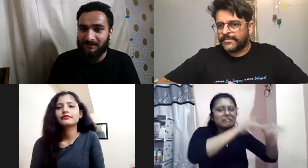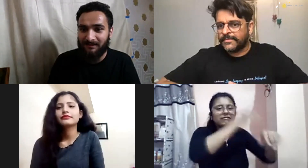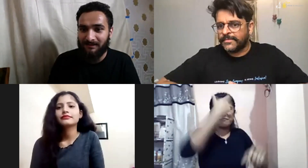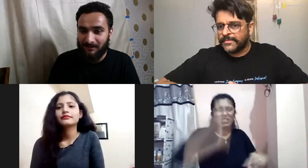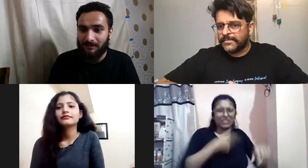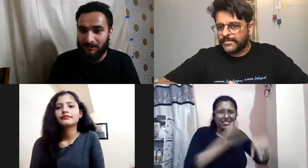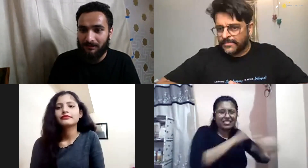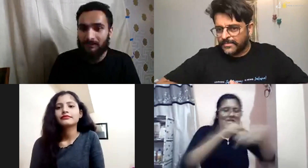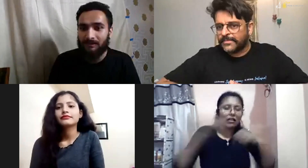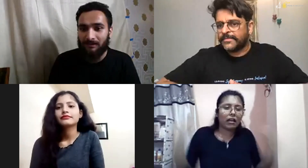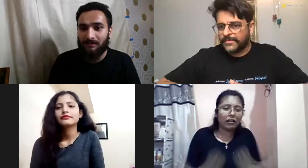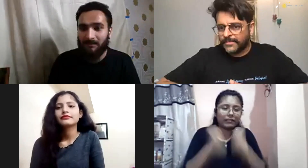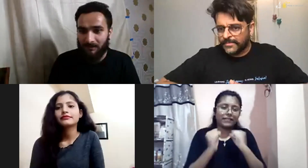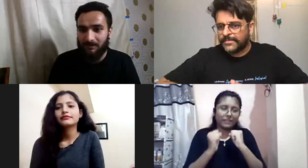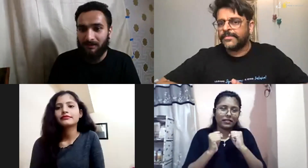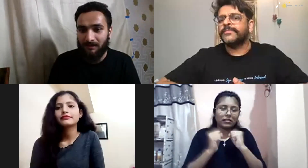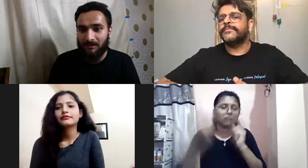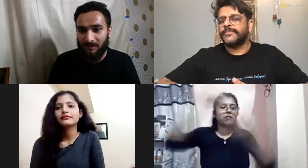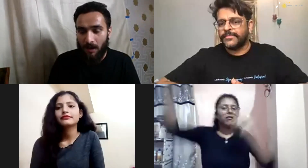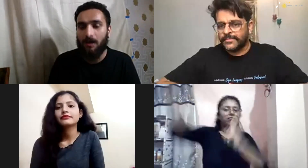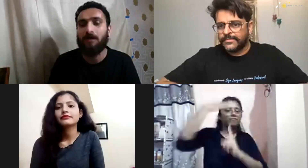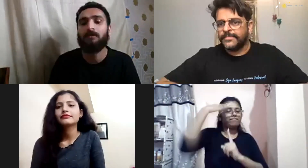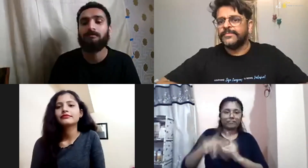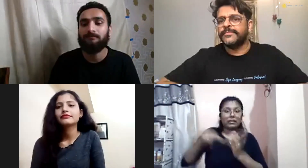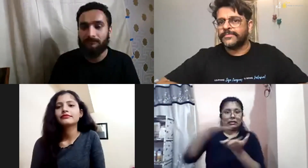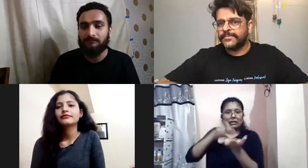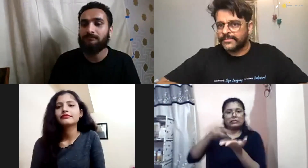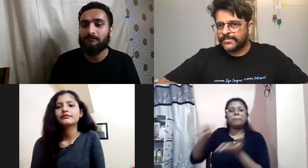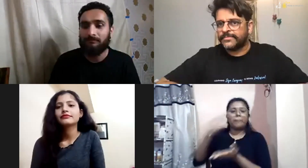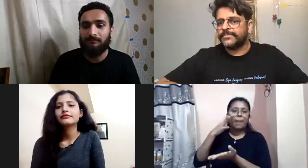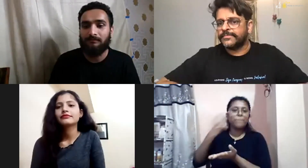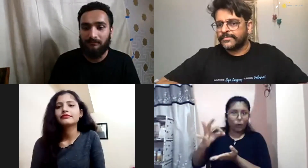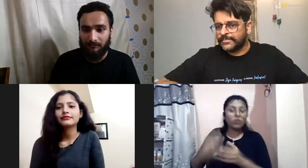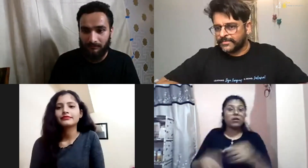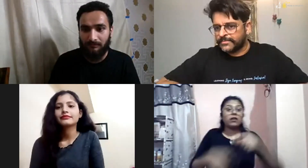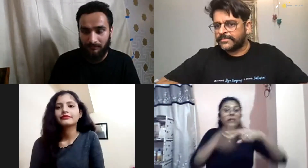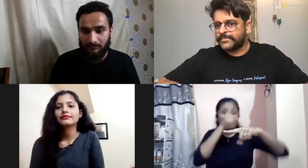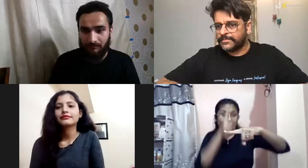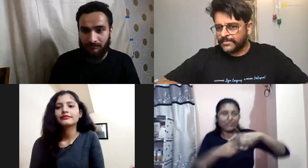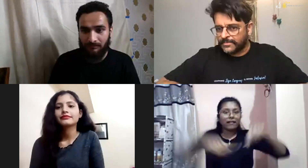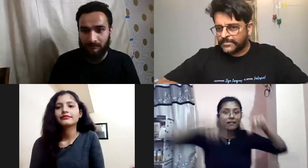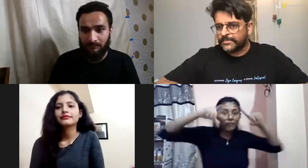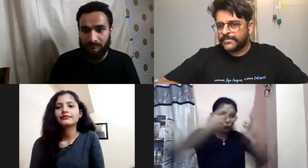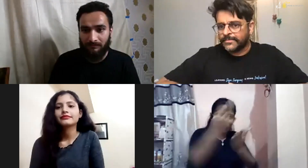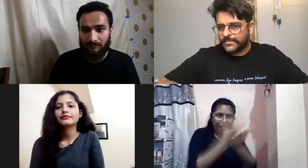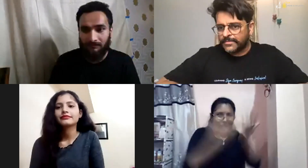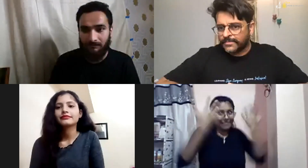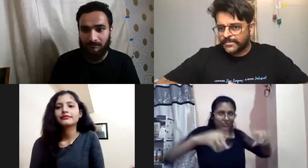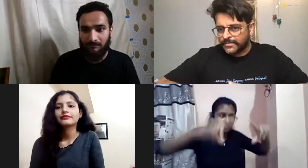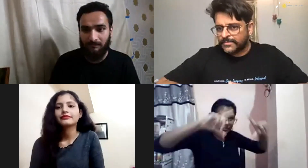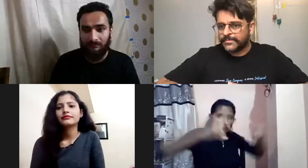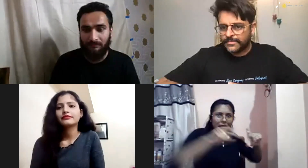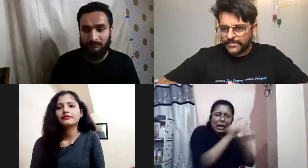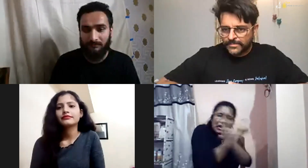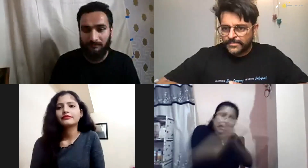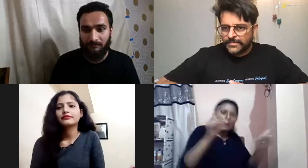only? Because most of the people use Instagram, and on the other social media platforms, you have to work hard. But here